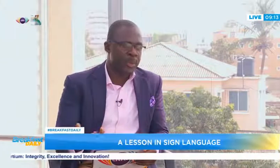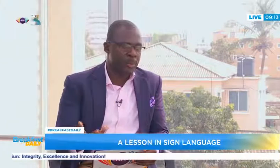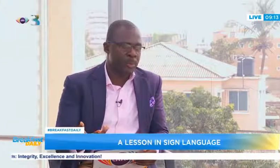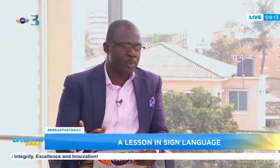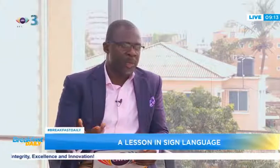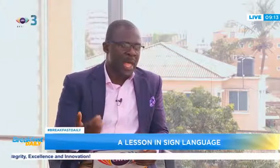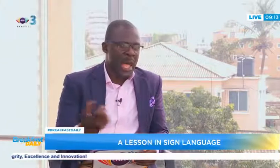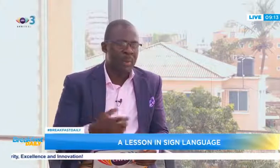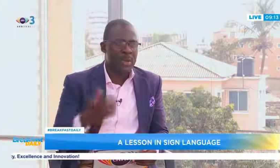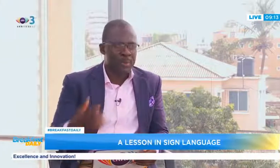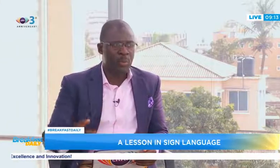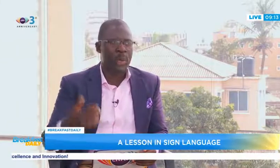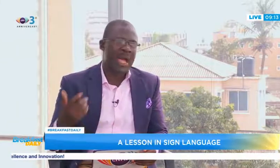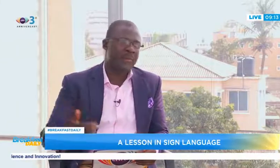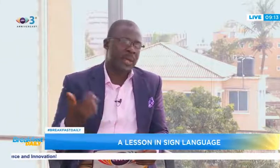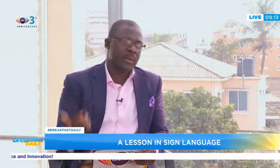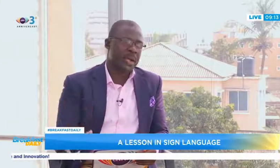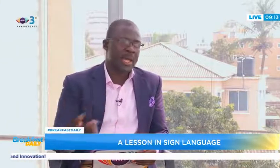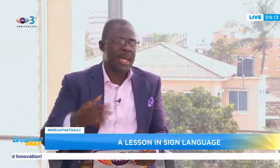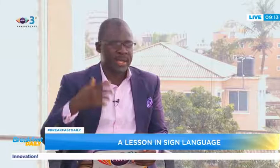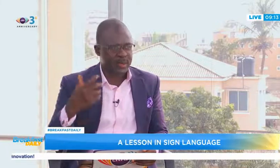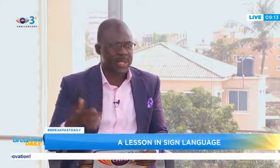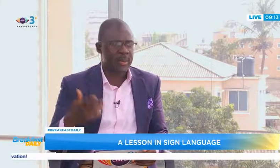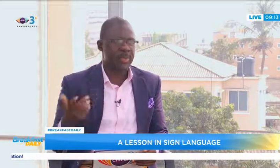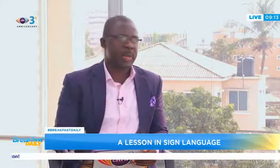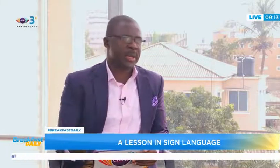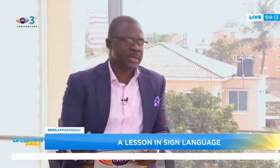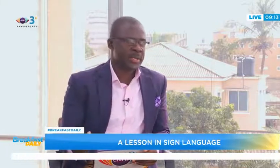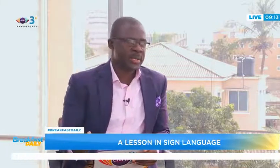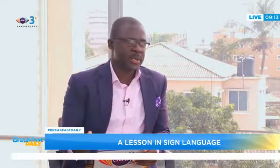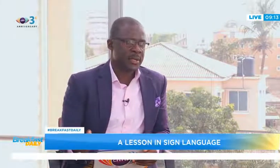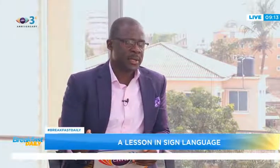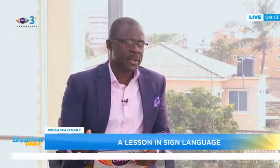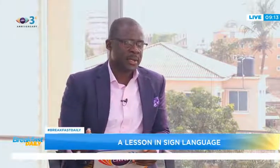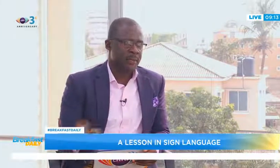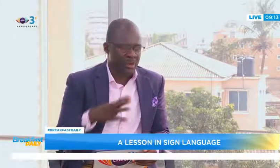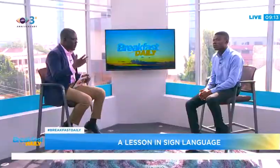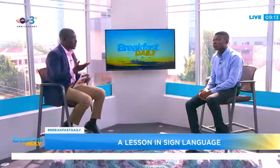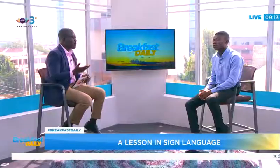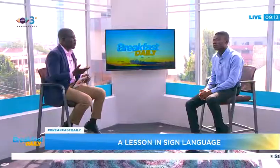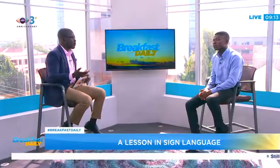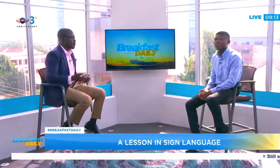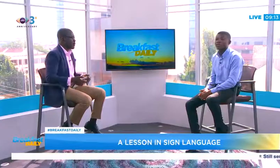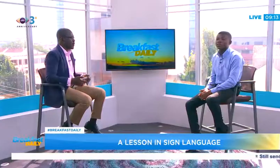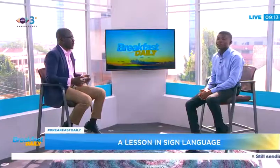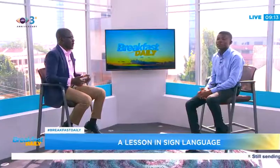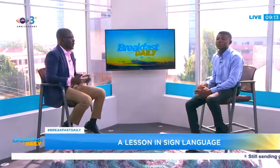people. How many people would have hearing and speech impairment, roughly? Okay. So,